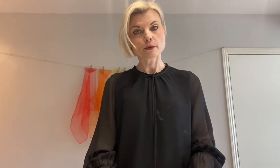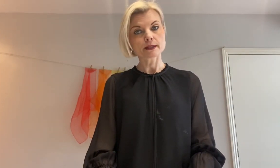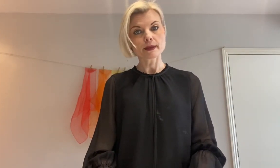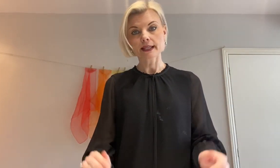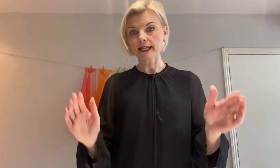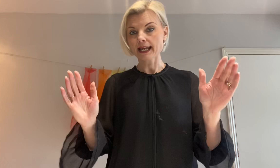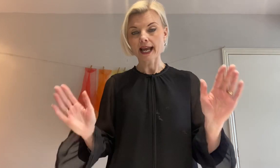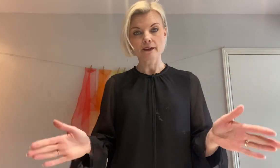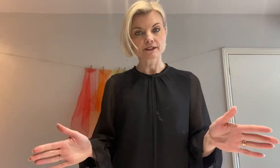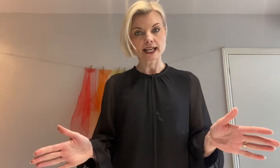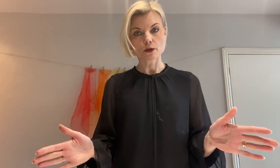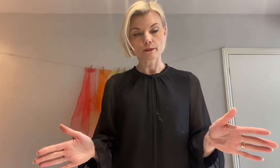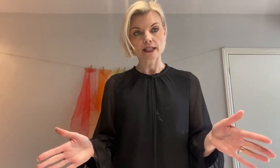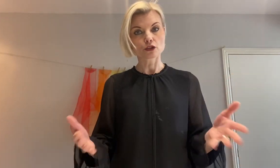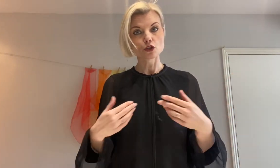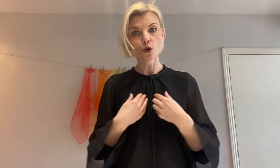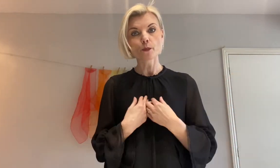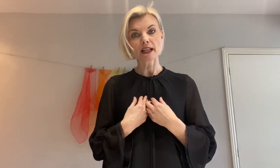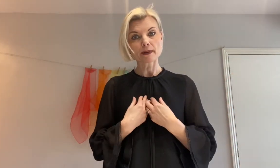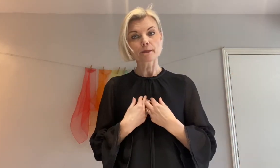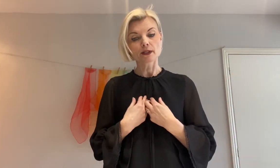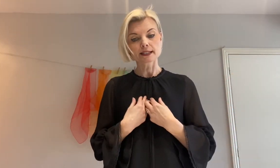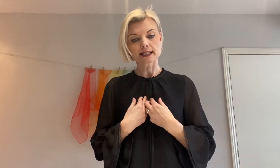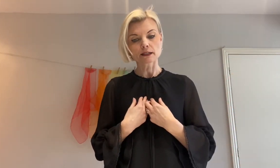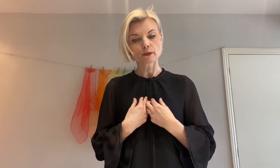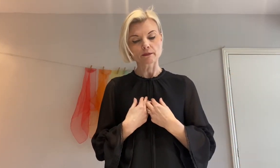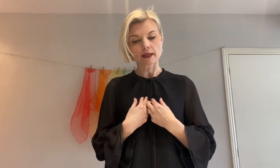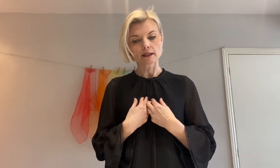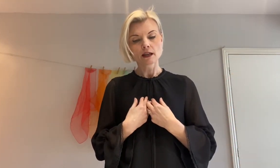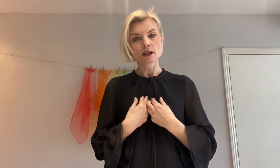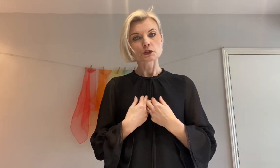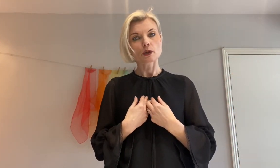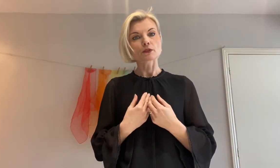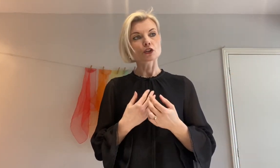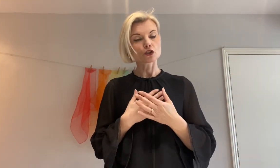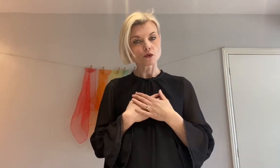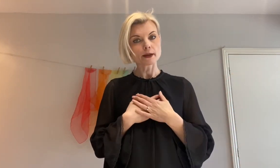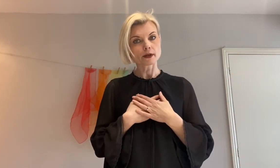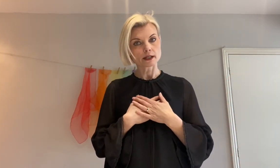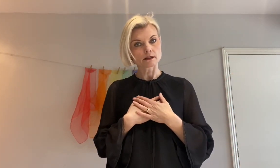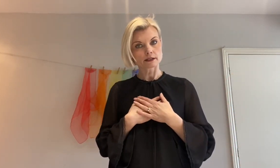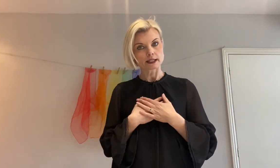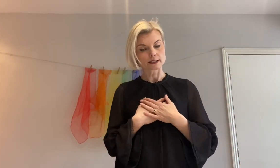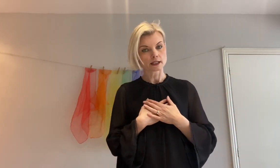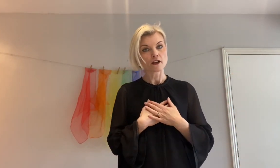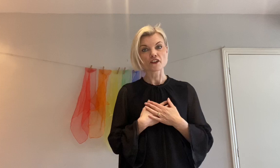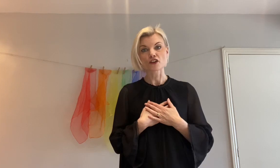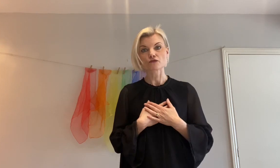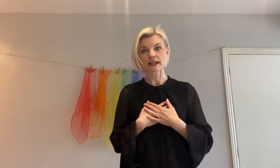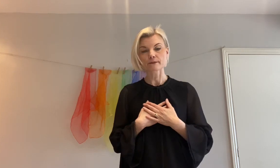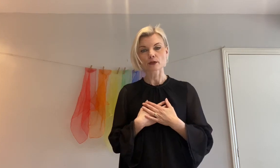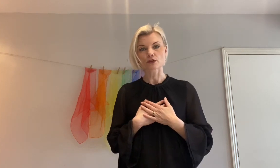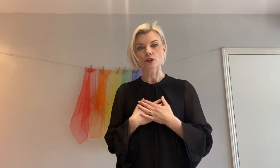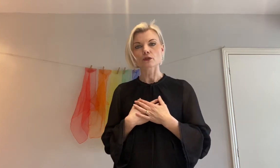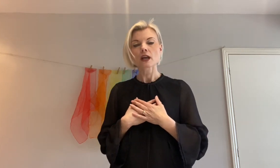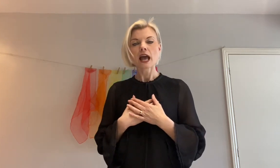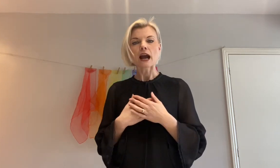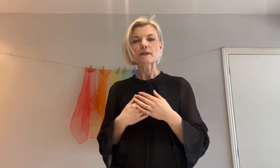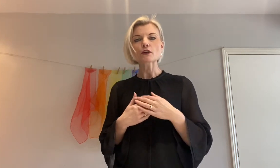me. You're going to have to help me because normally people are singing with me. So I'm going to try my hardest for the rainbow song. And we've got